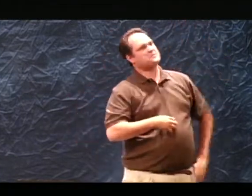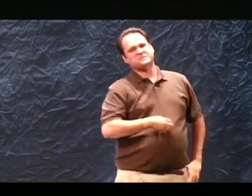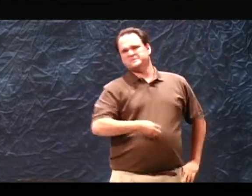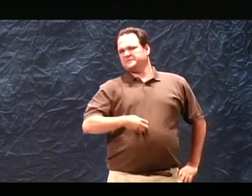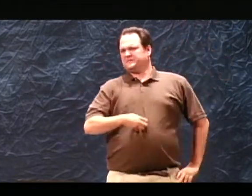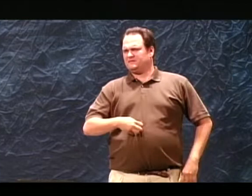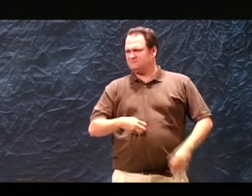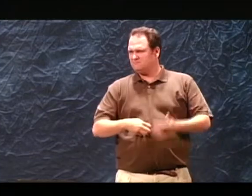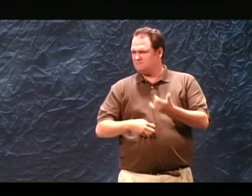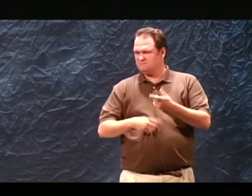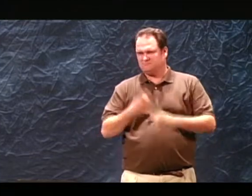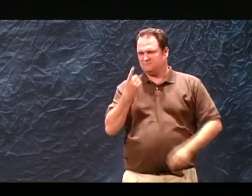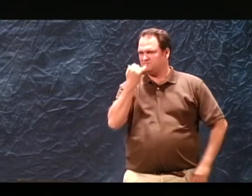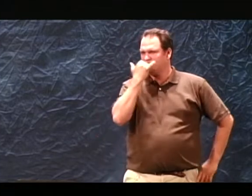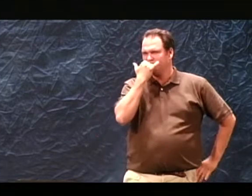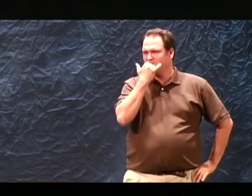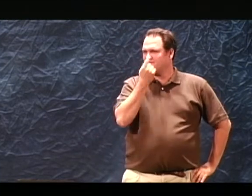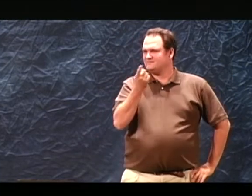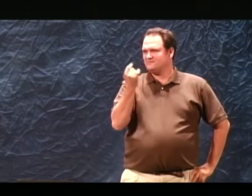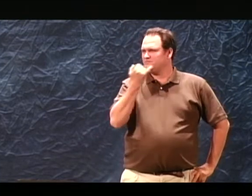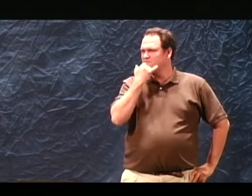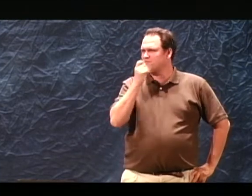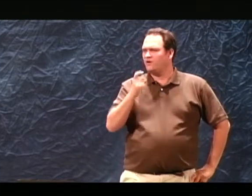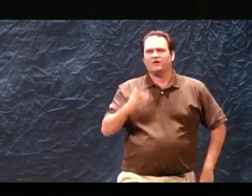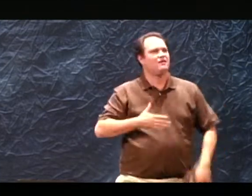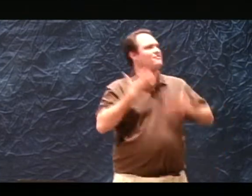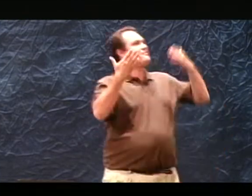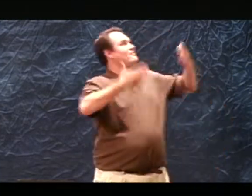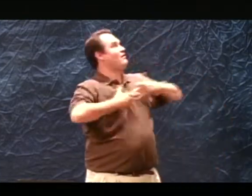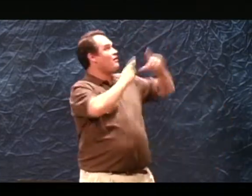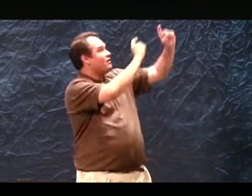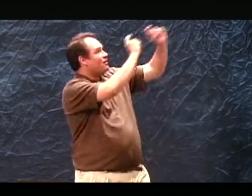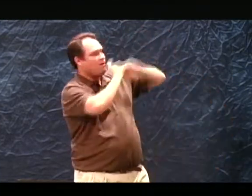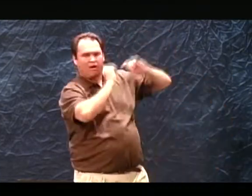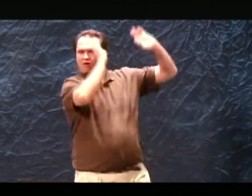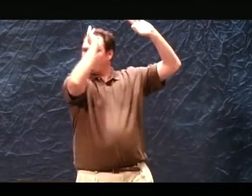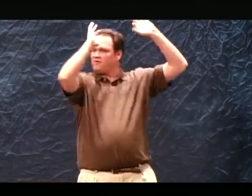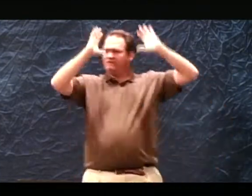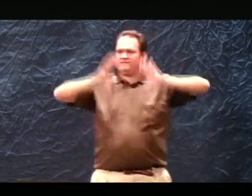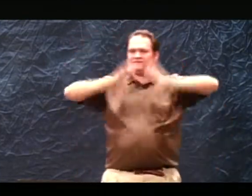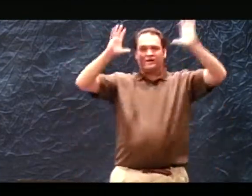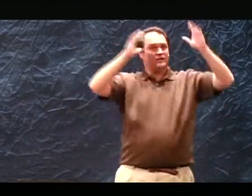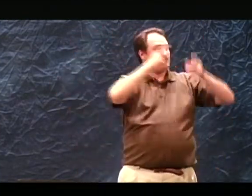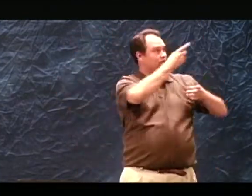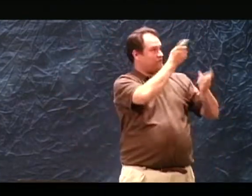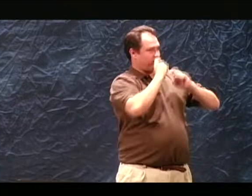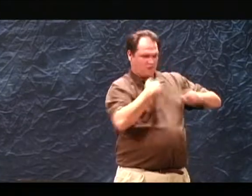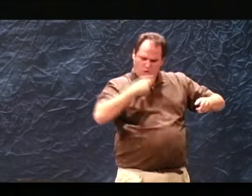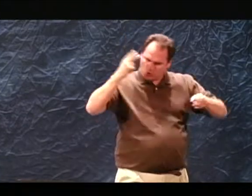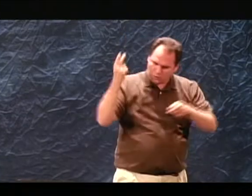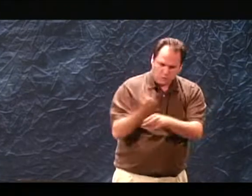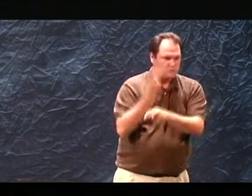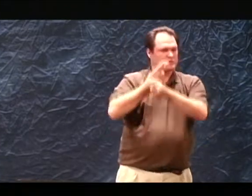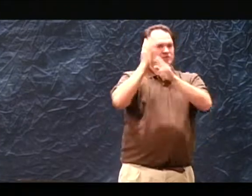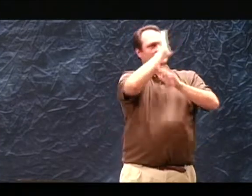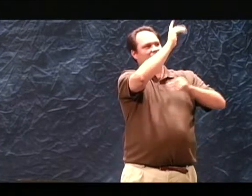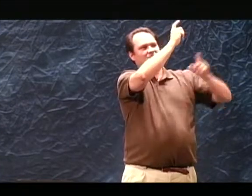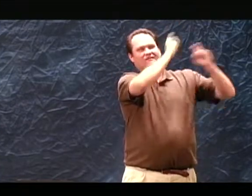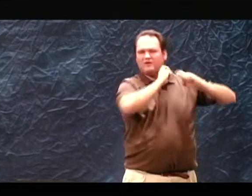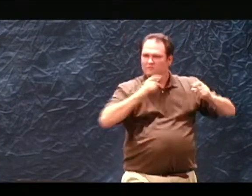kentucky said god is christ is preeminent who are we to complain over the gift that he has given to us